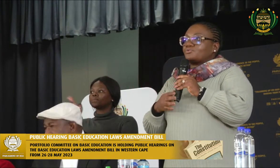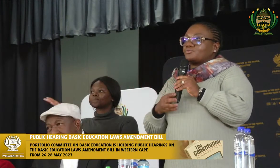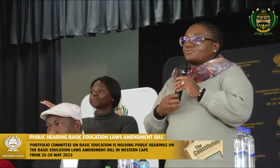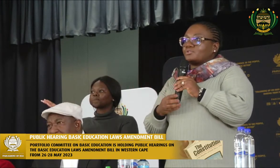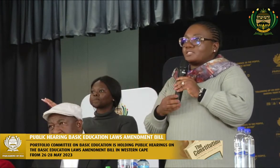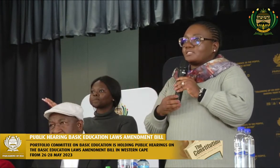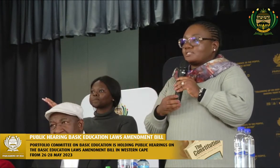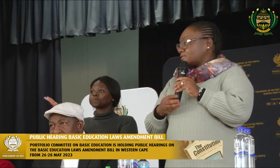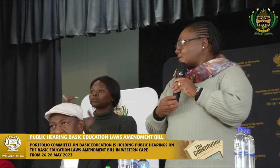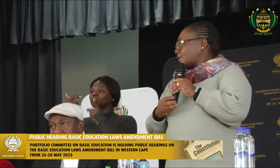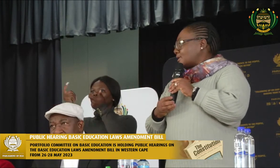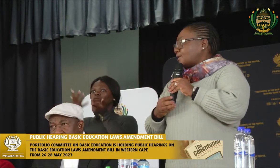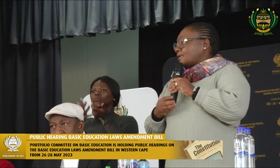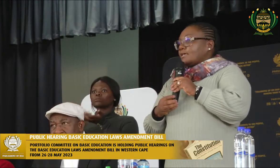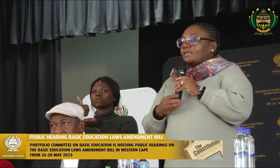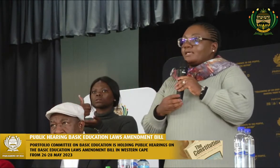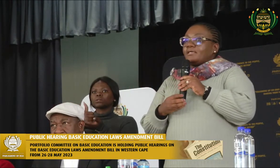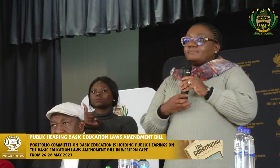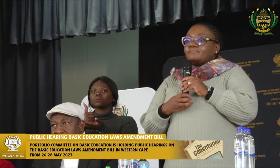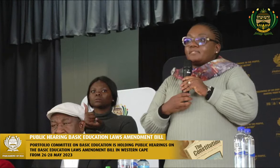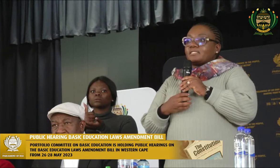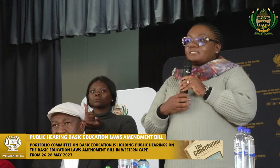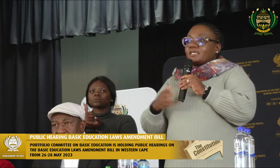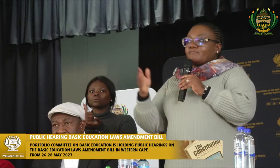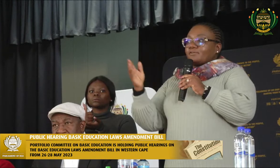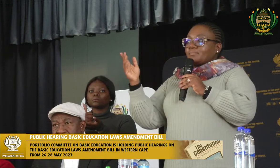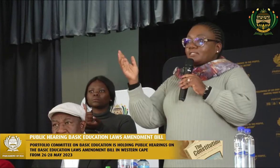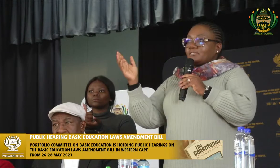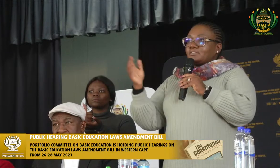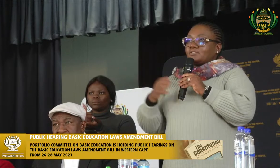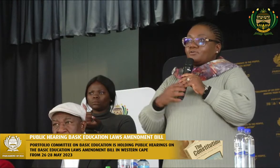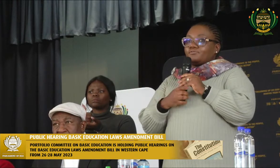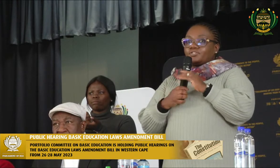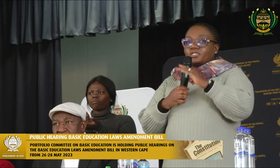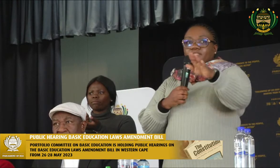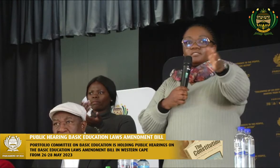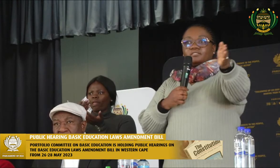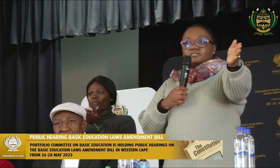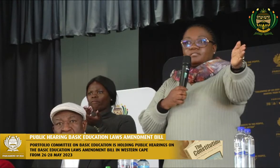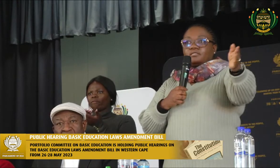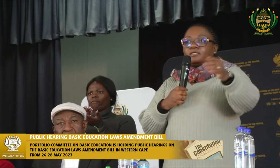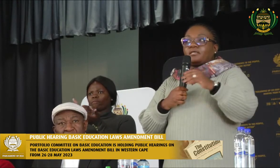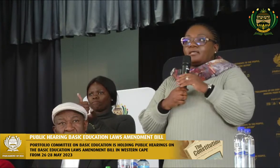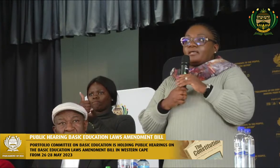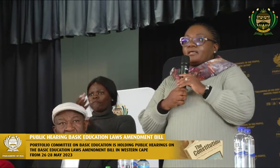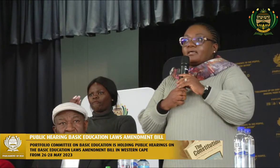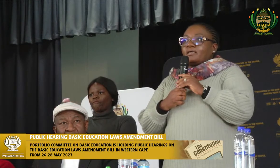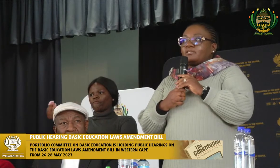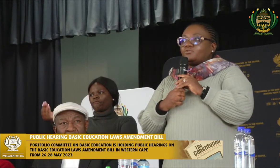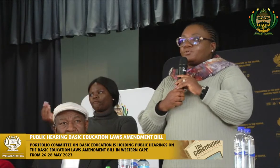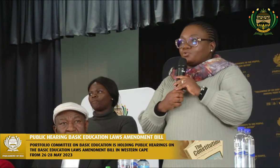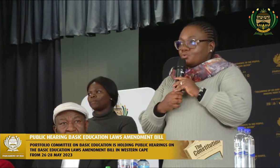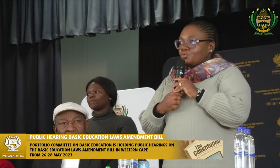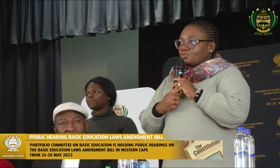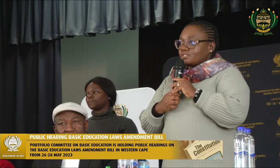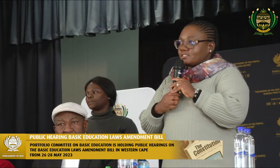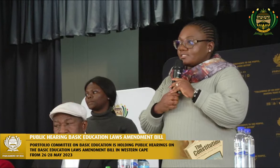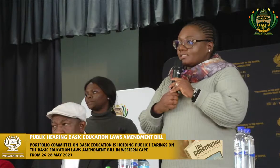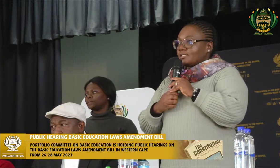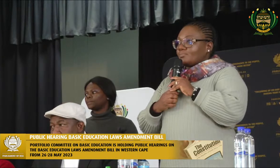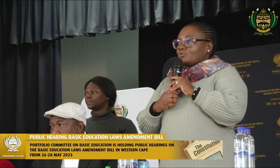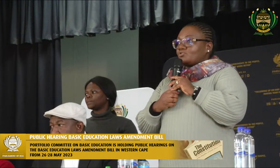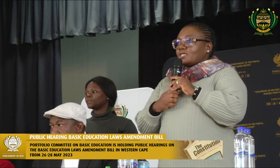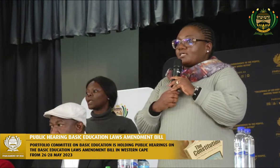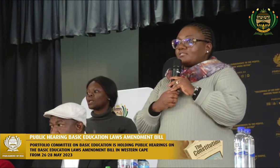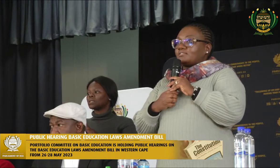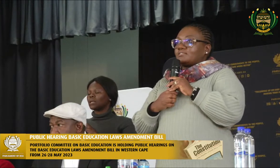want to sit, there is availability of chairs, and we do